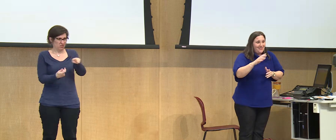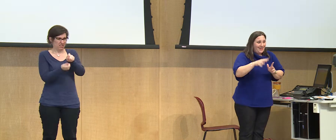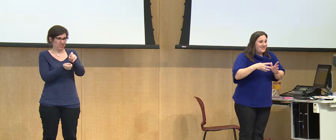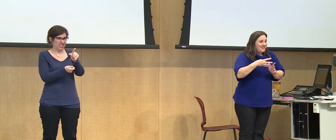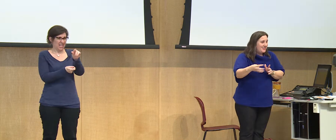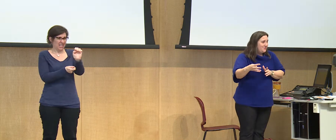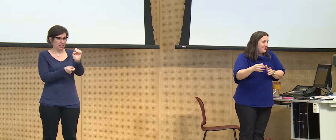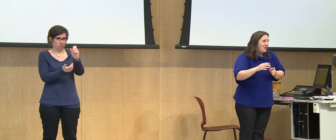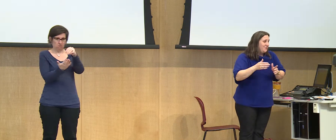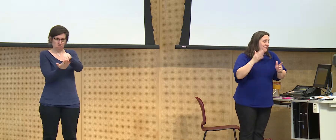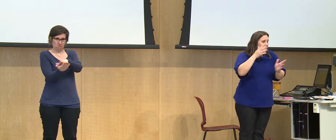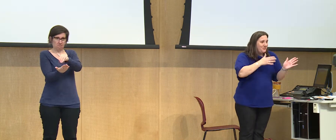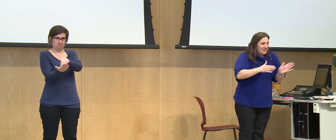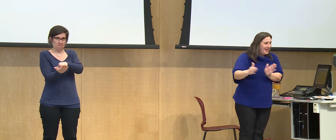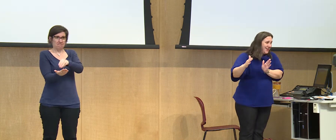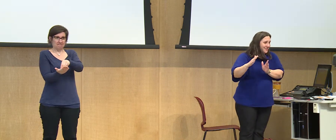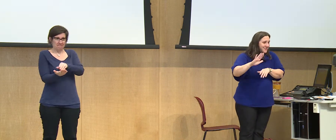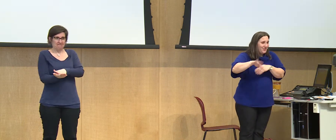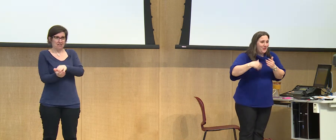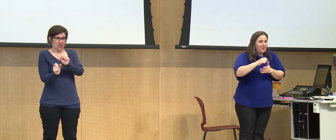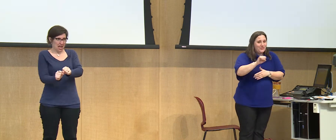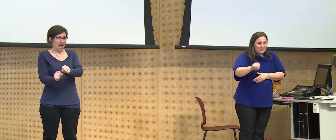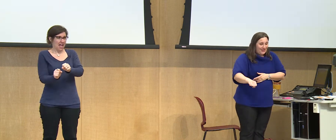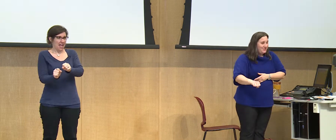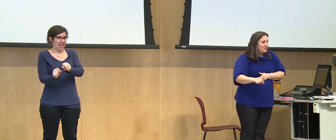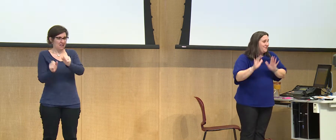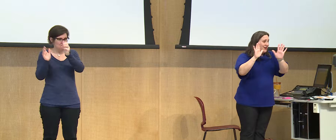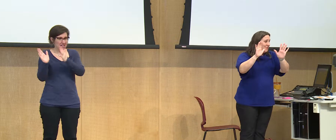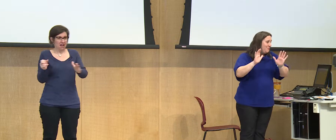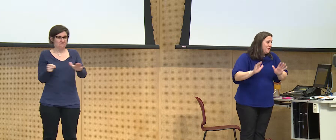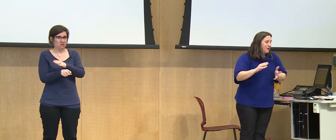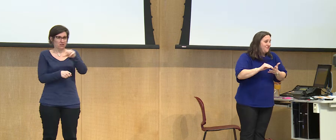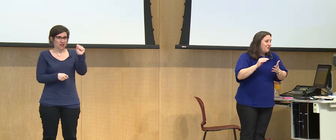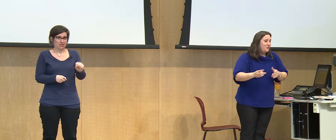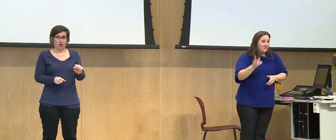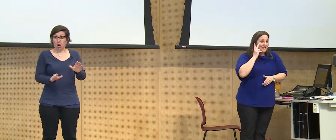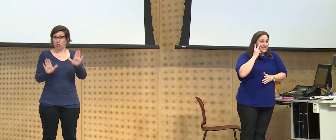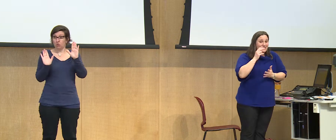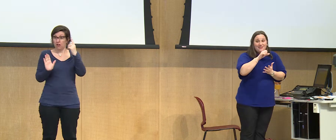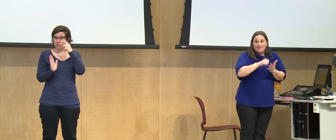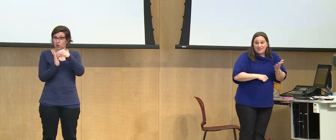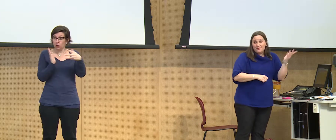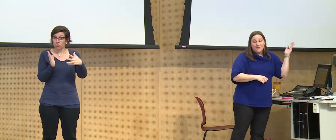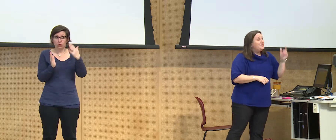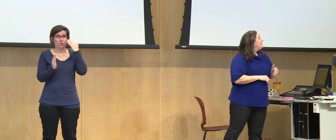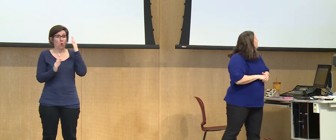and schedule, plan your whole semester. That would be great for students to see in the syllabus.